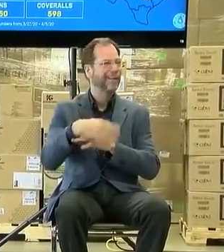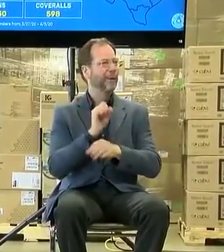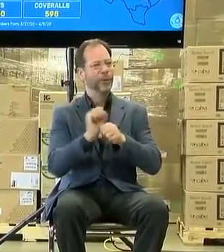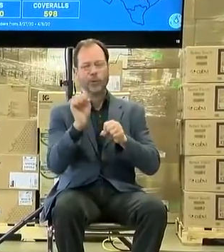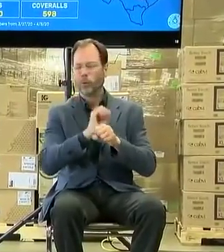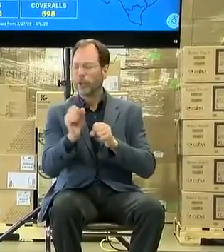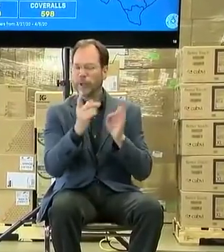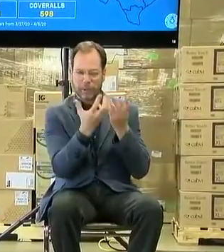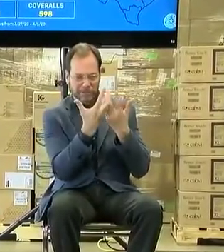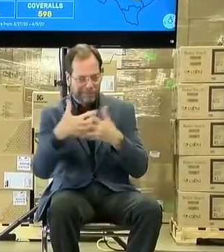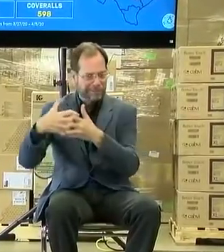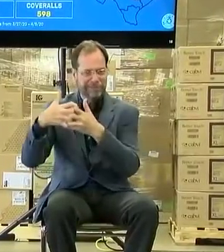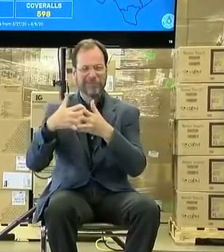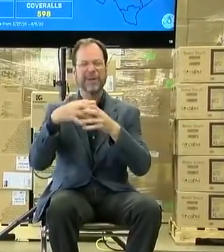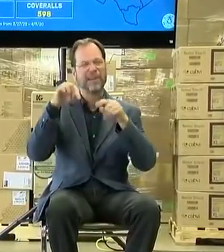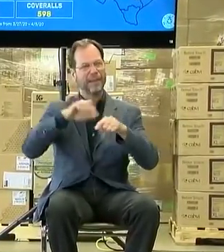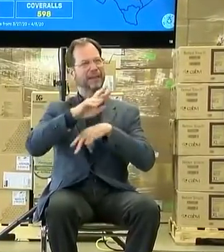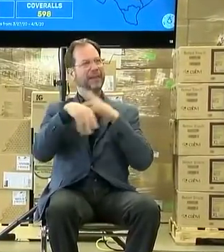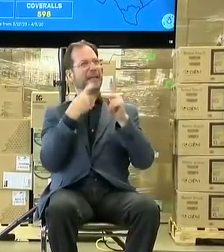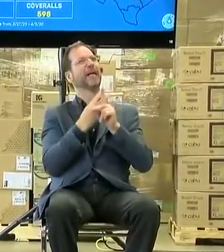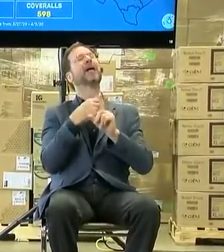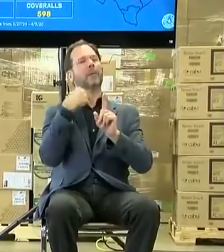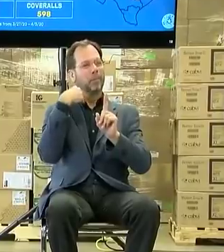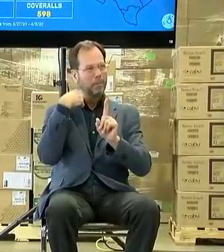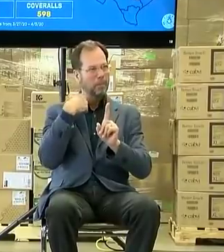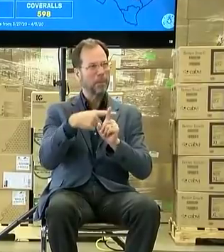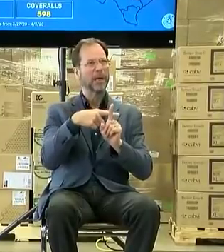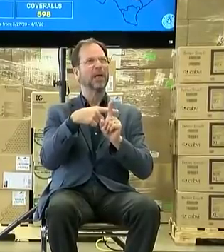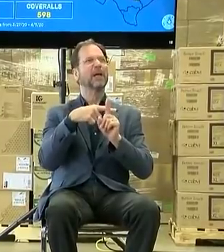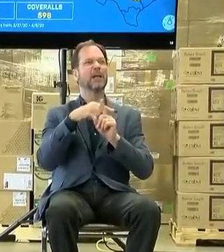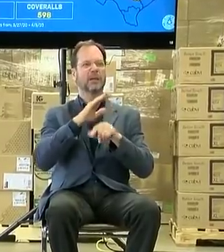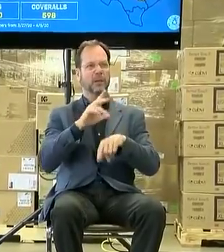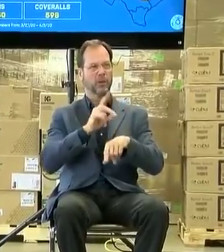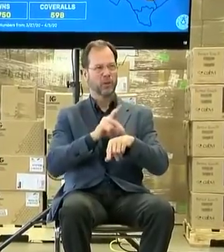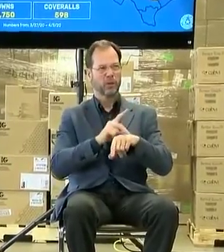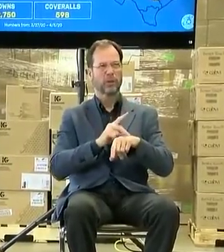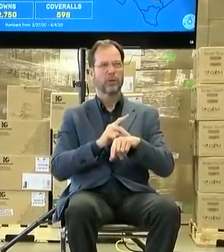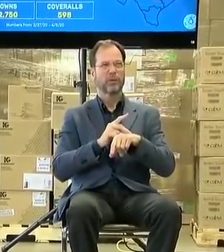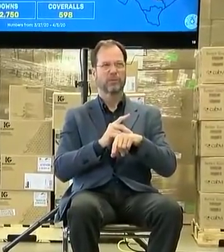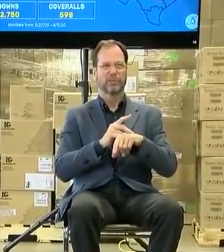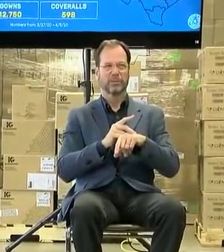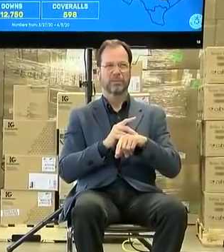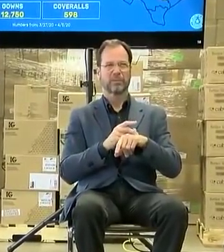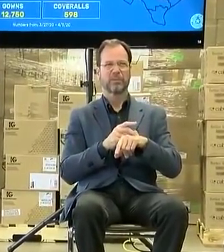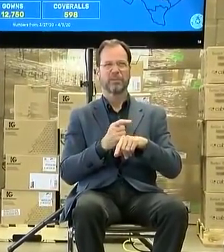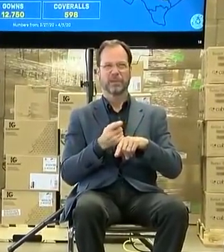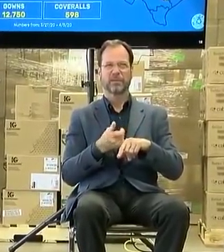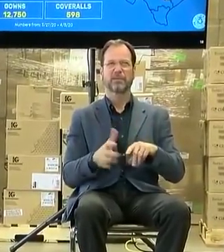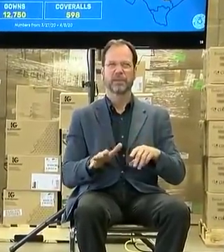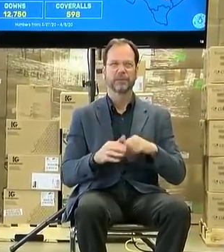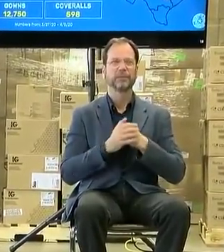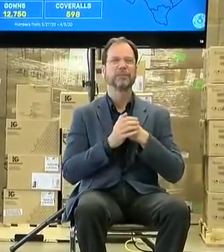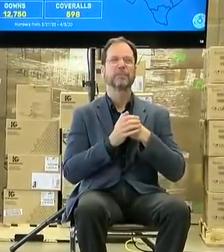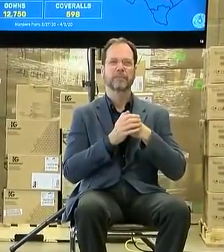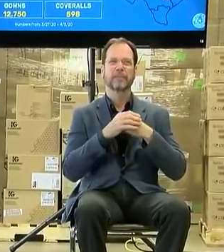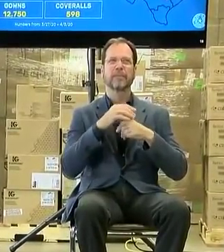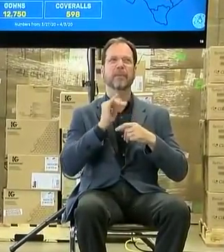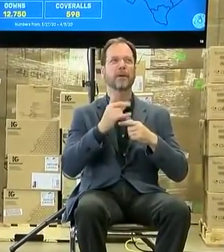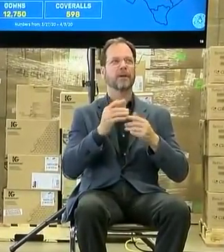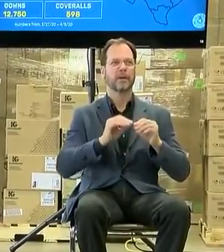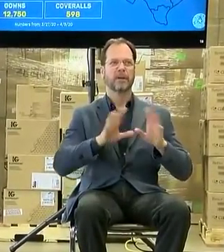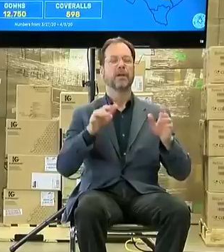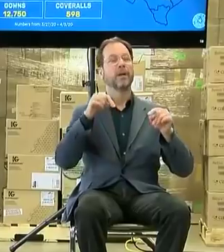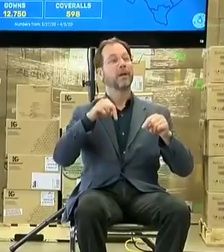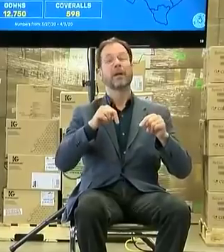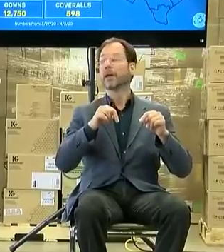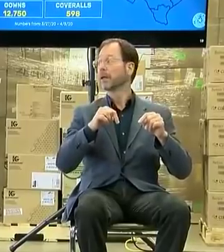in organizing things like this in addition to all your other duties. Also, one thing I want to make clear, and that is